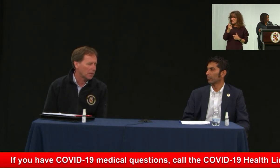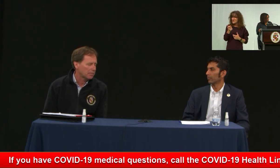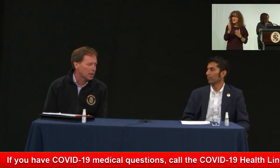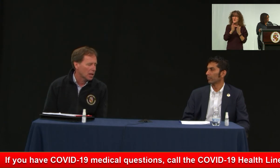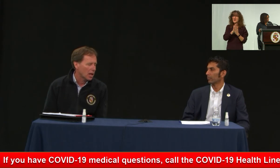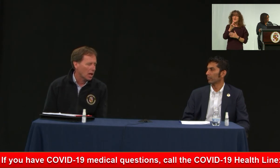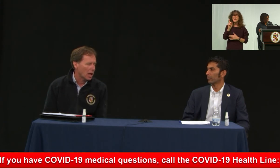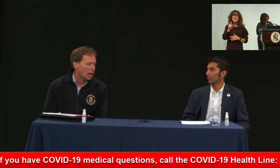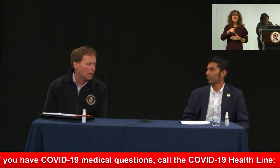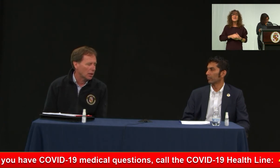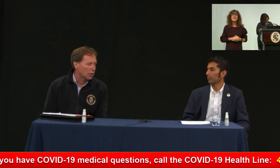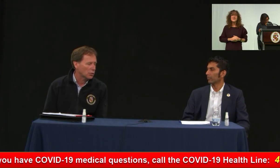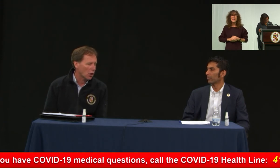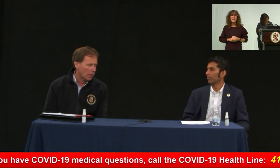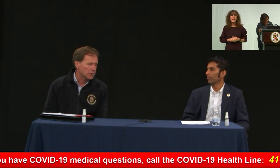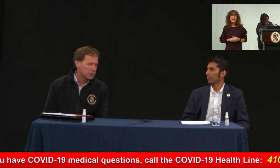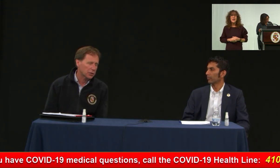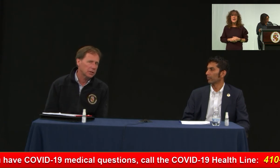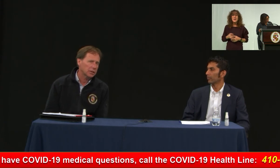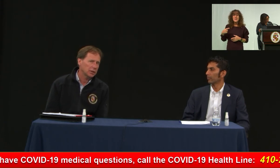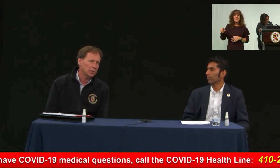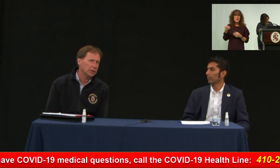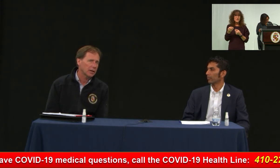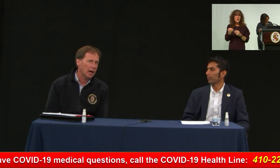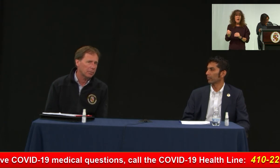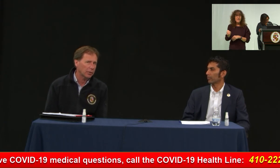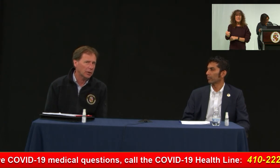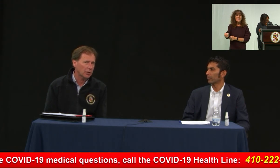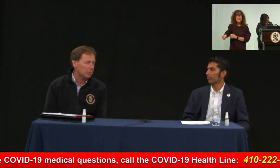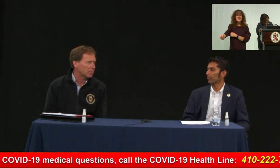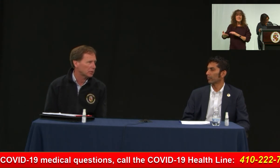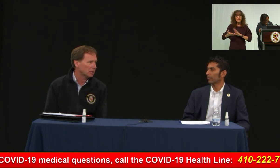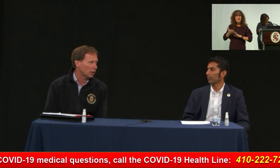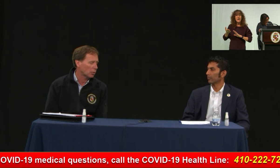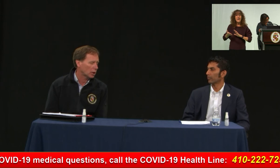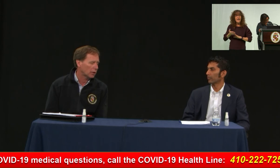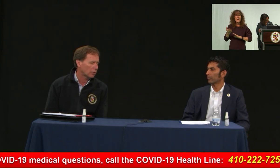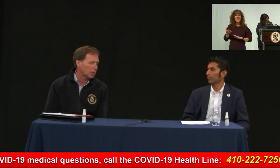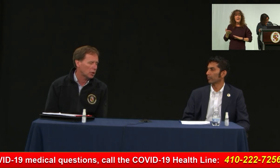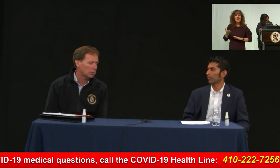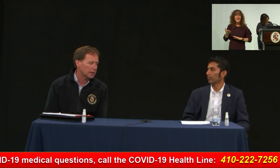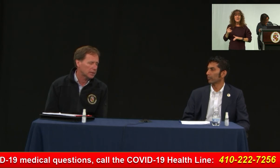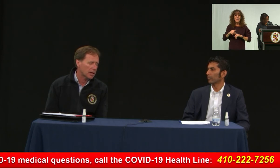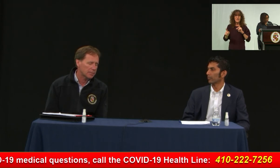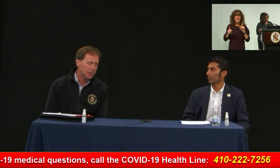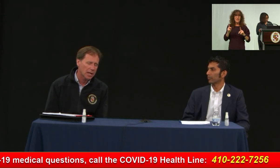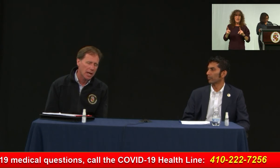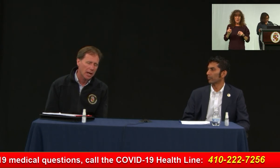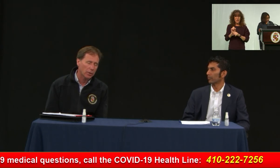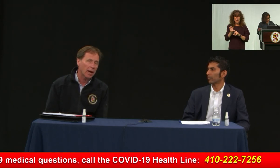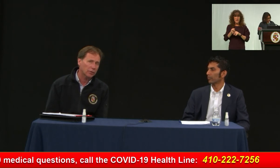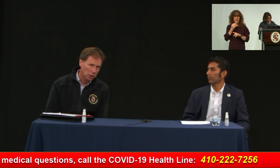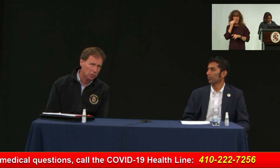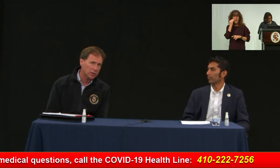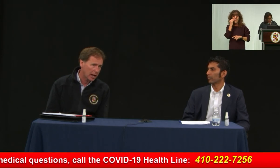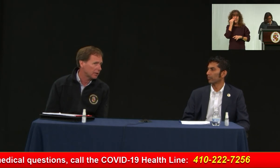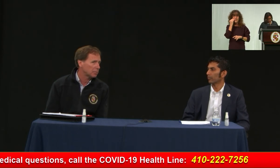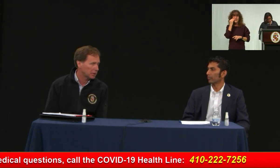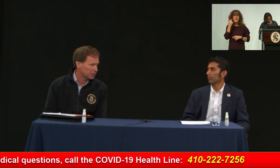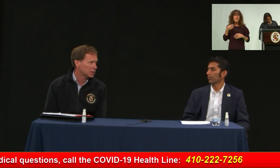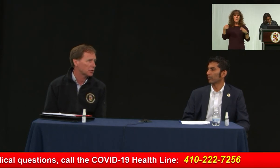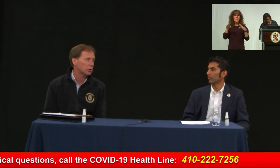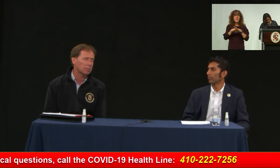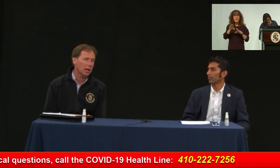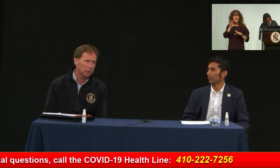asked. Those offices are continuing to operate, although people are working from home at times. And we have closed